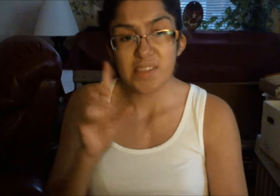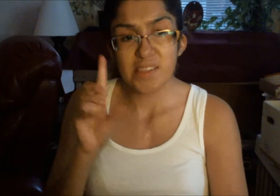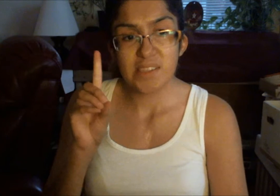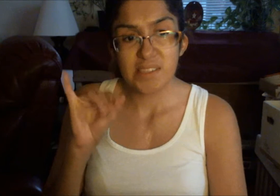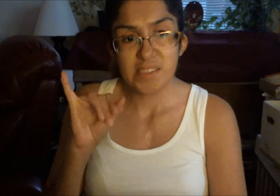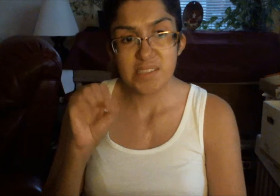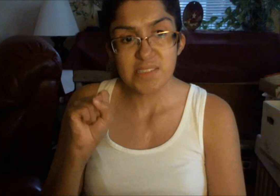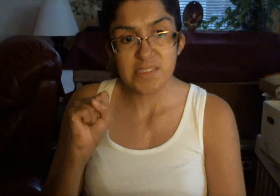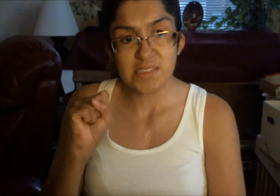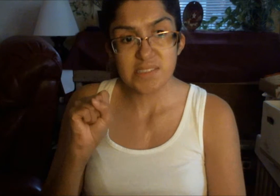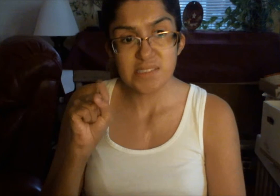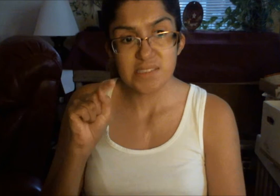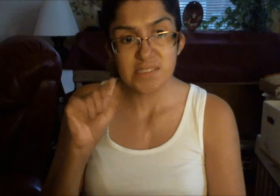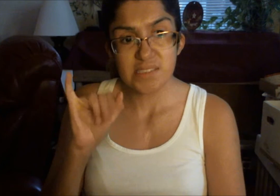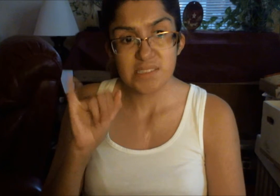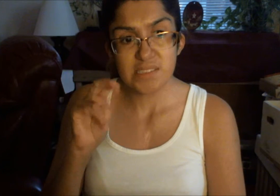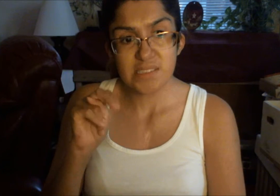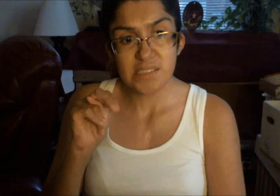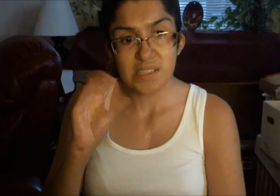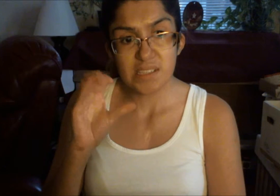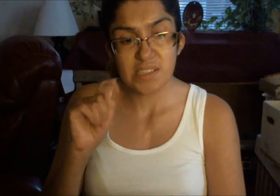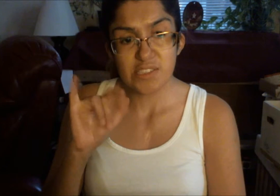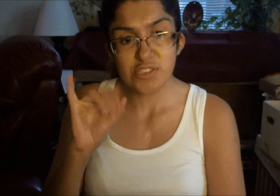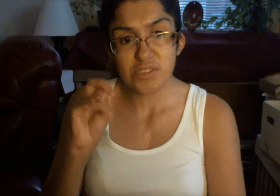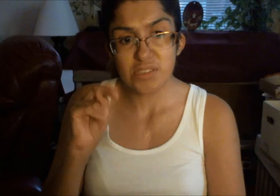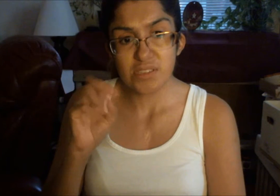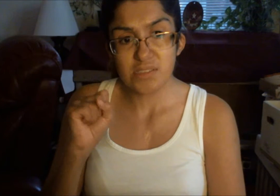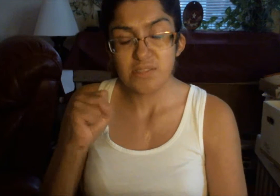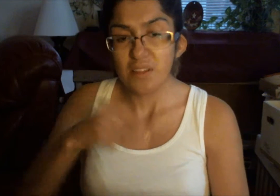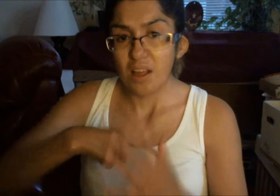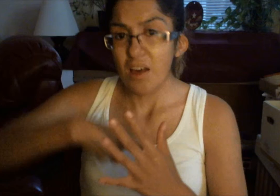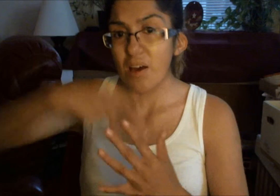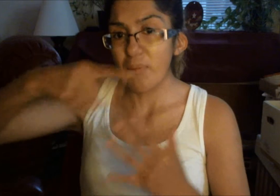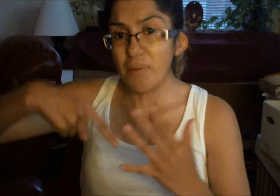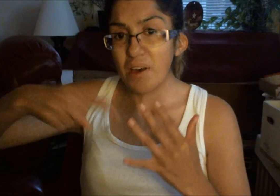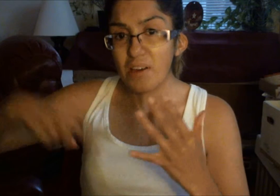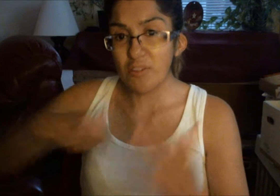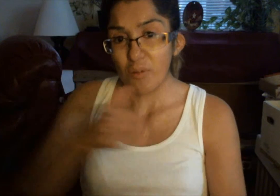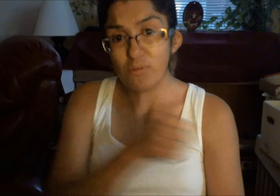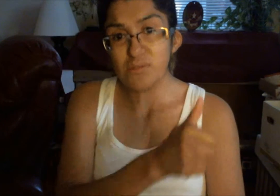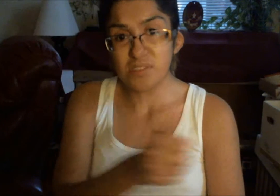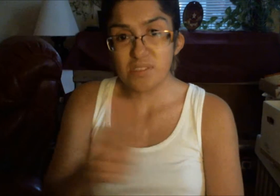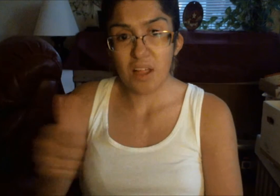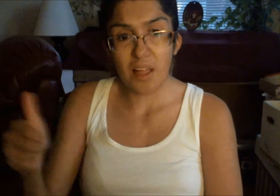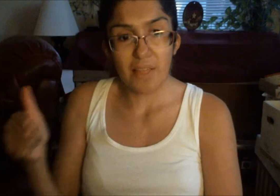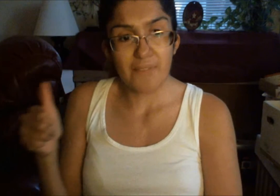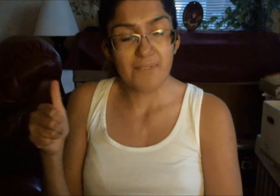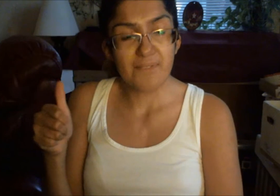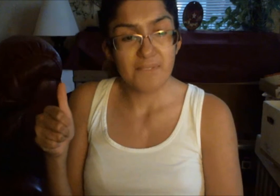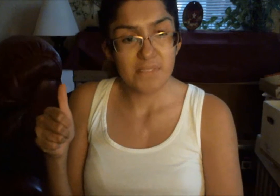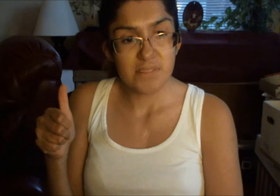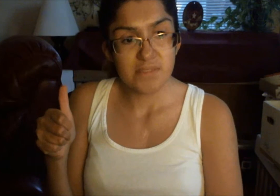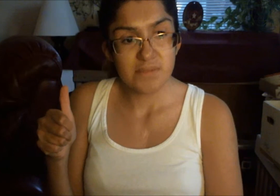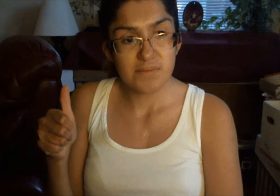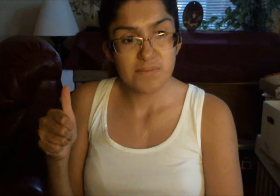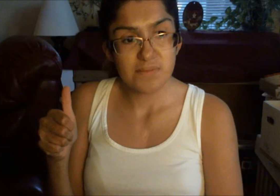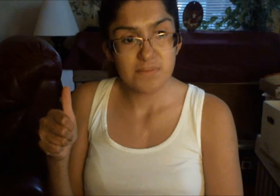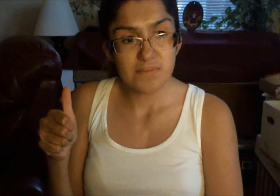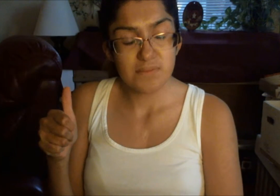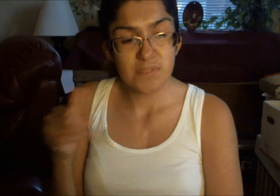floor have to take. And we've been proven right for taking the jump. High five, Robert.